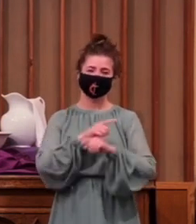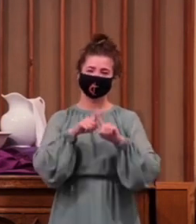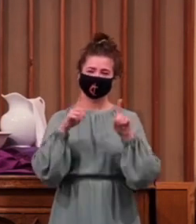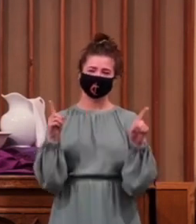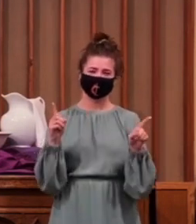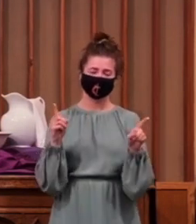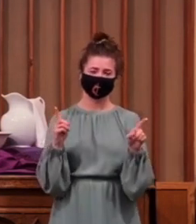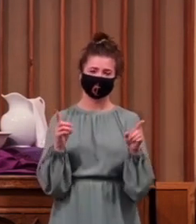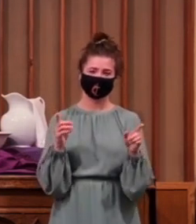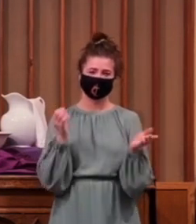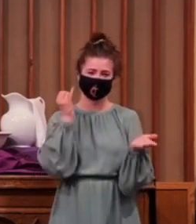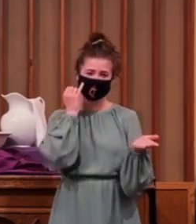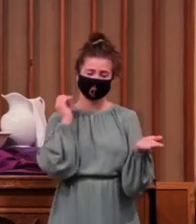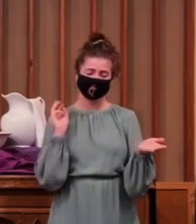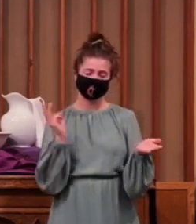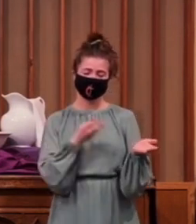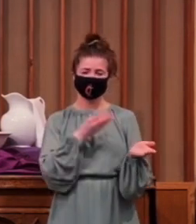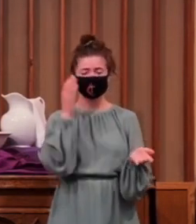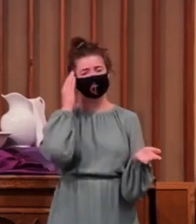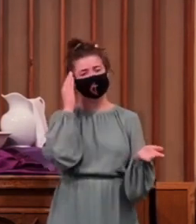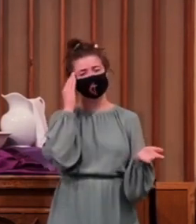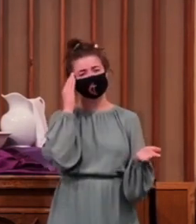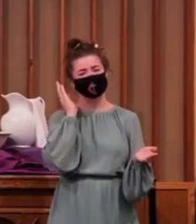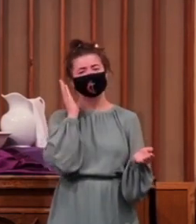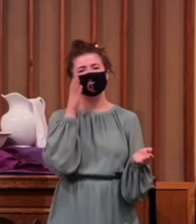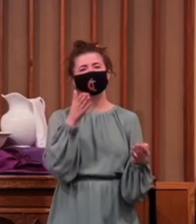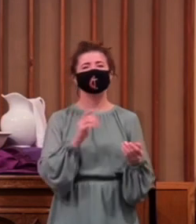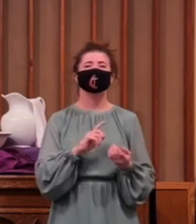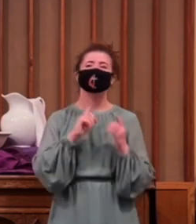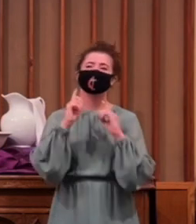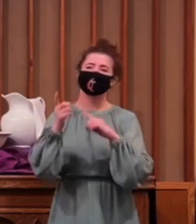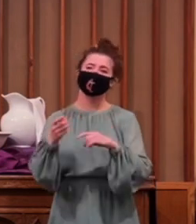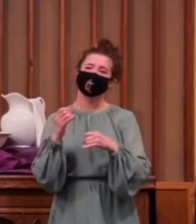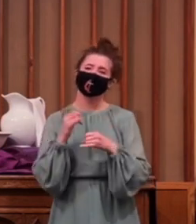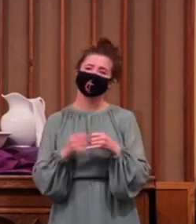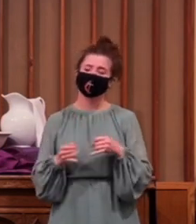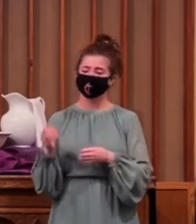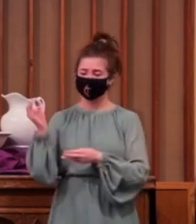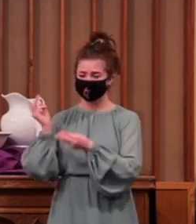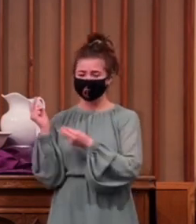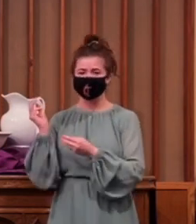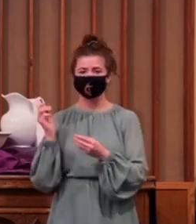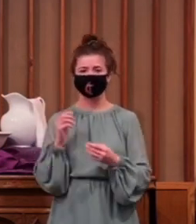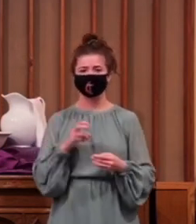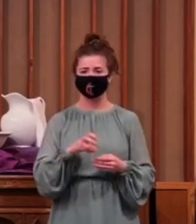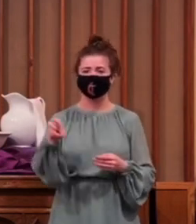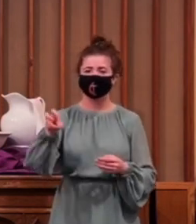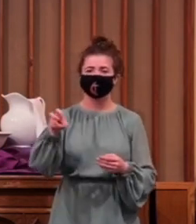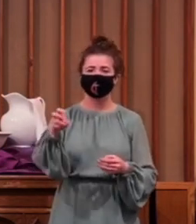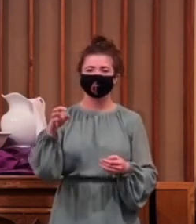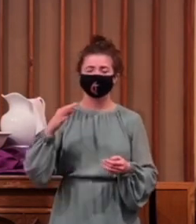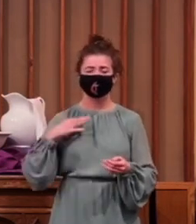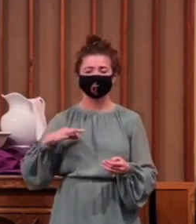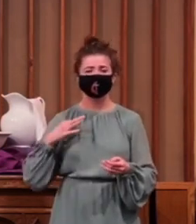only we had known. We would have gone on that last missions trip, volunteered for that